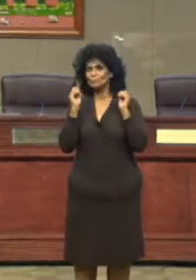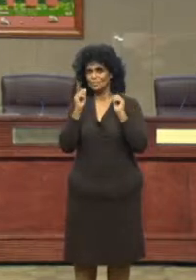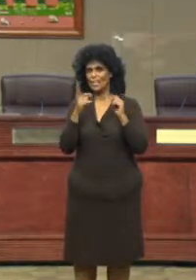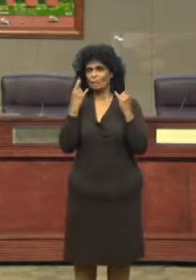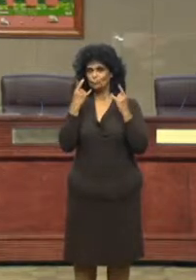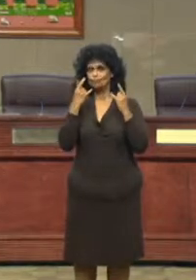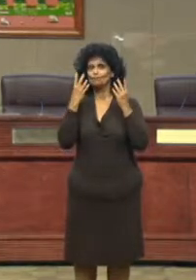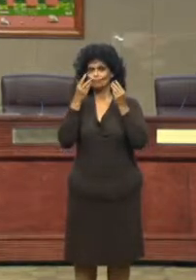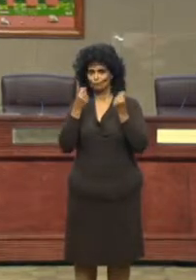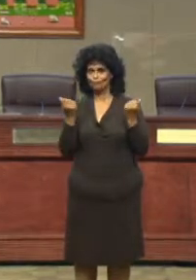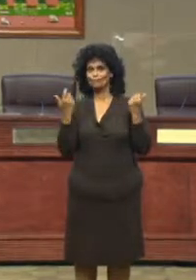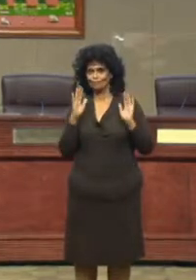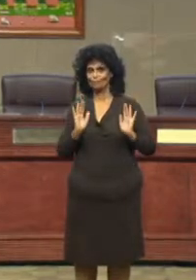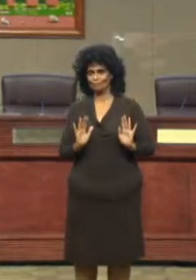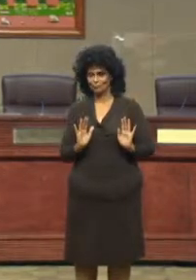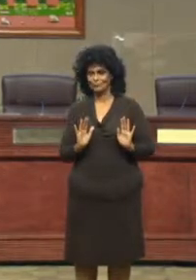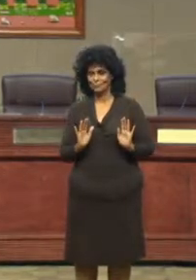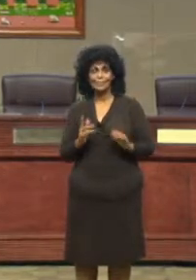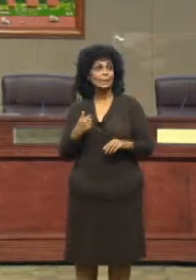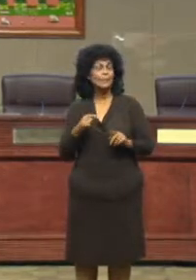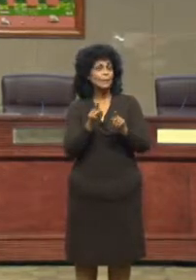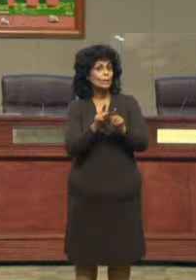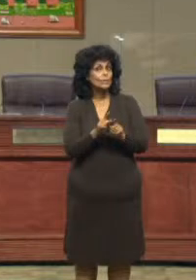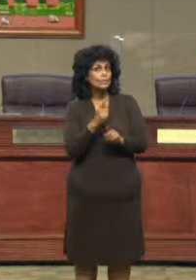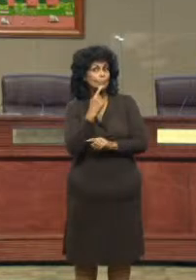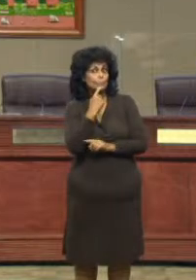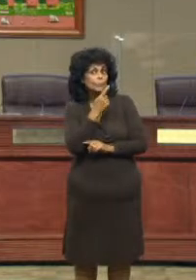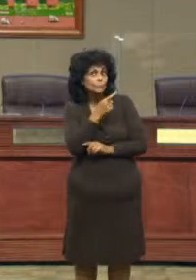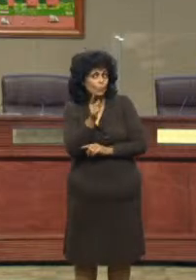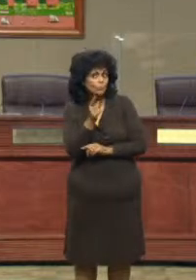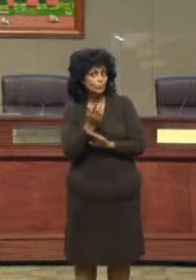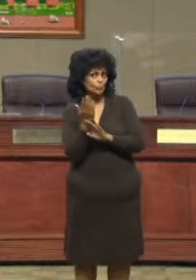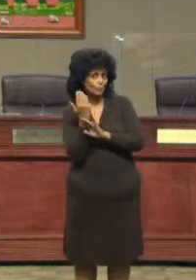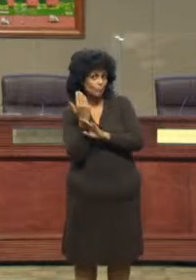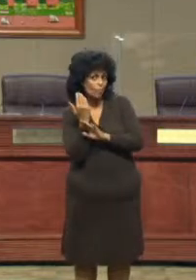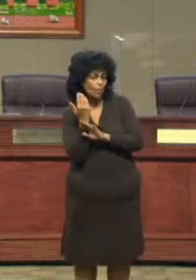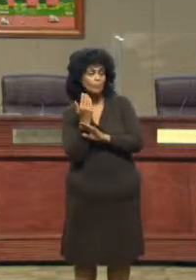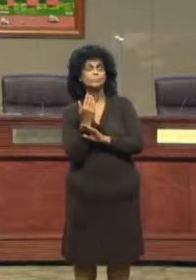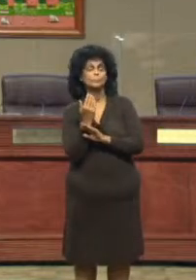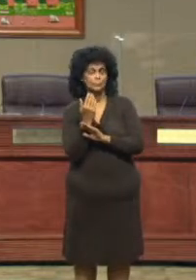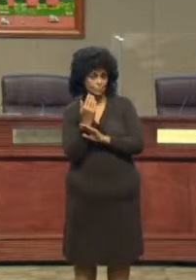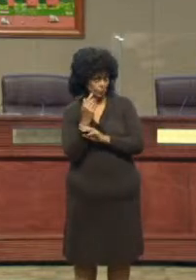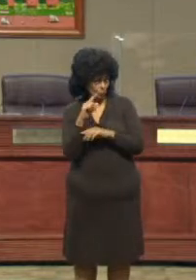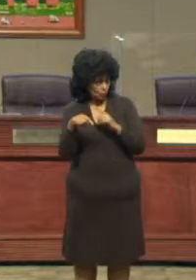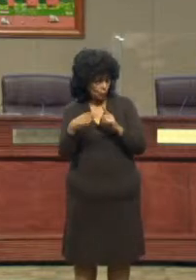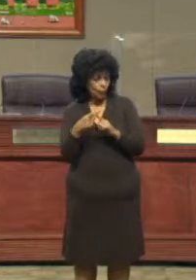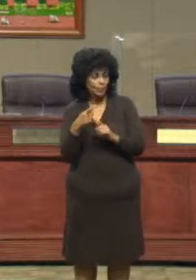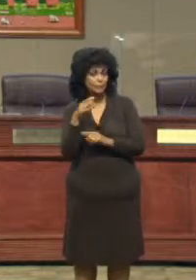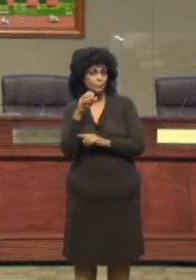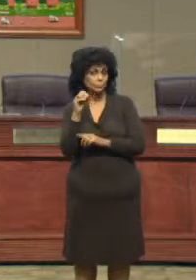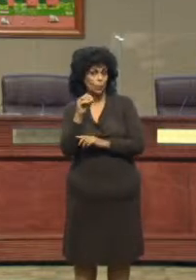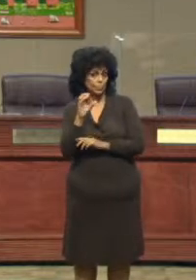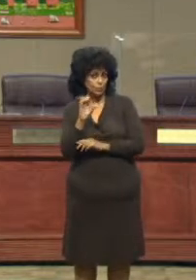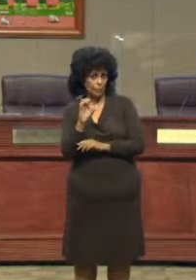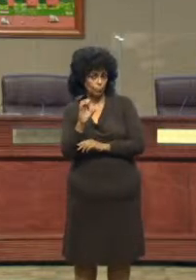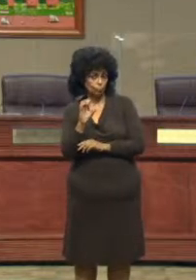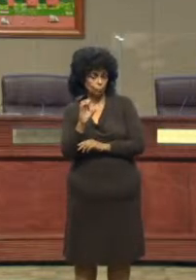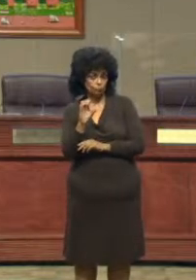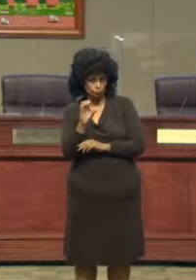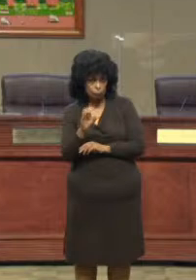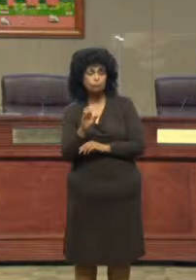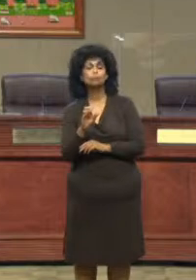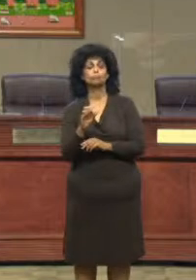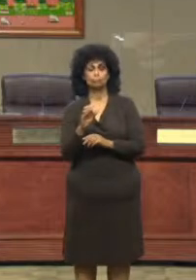we had said to you that it was our goal that when Orange County's vaccinated